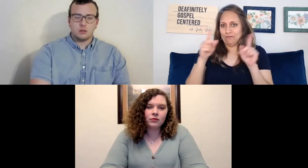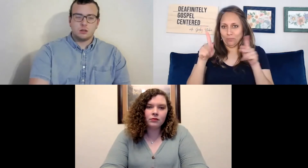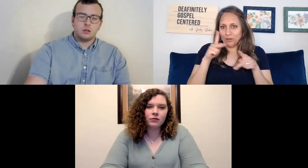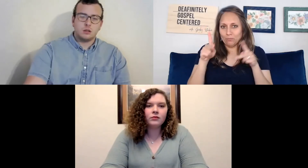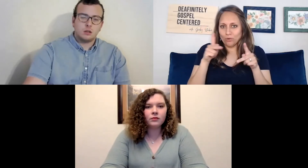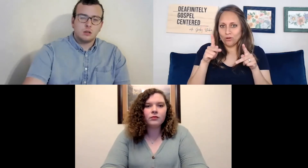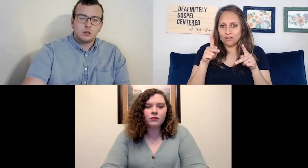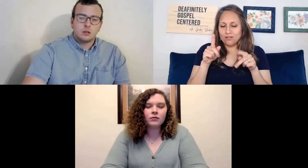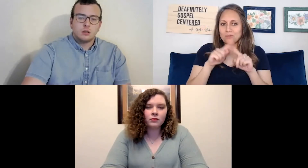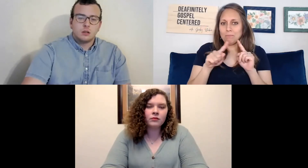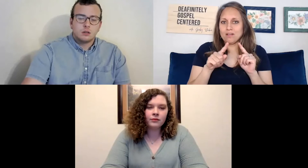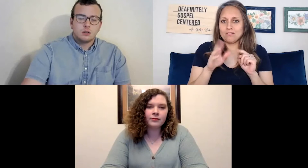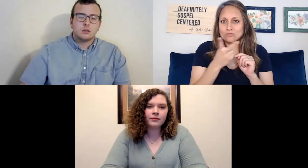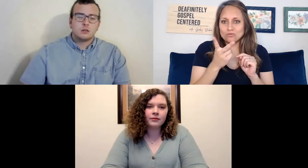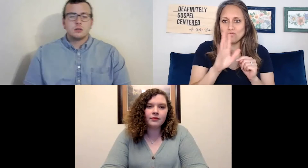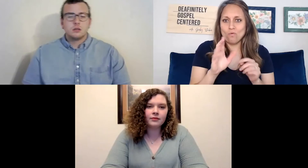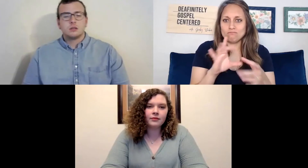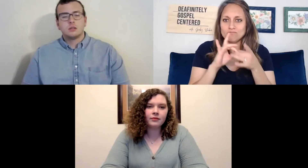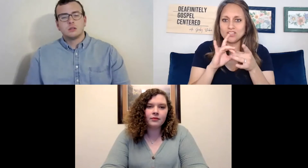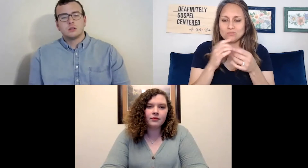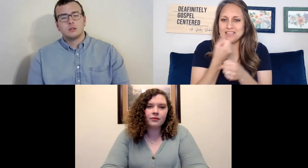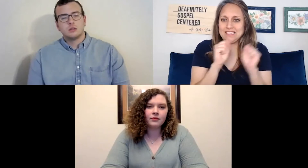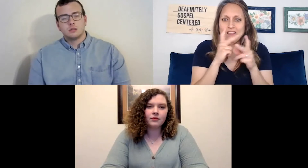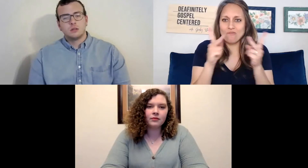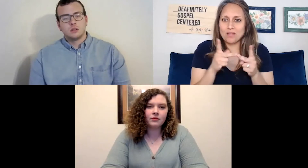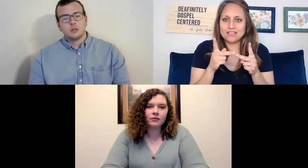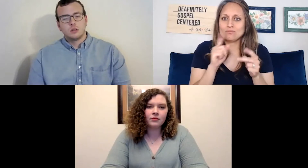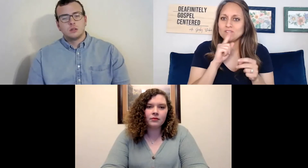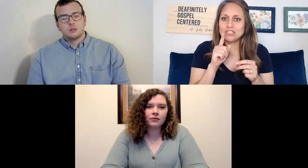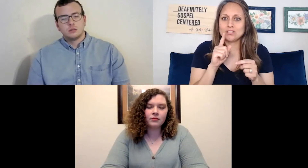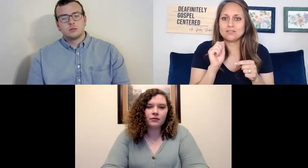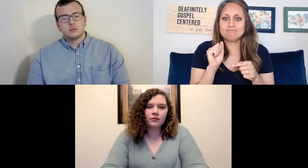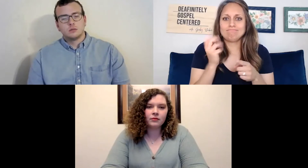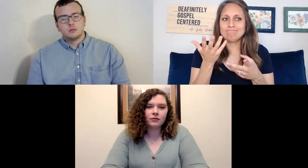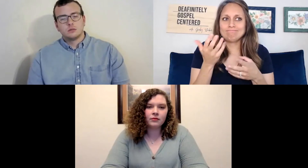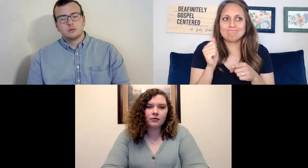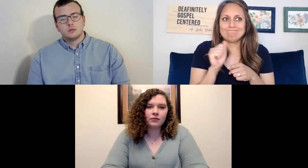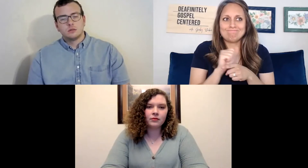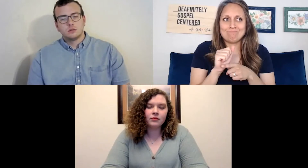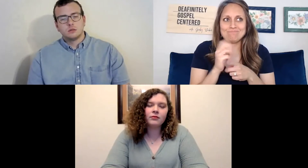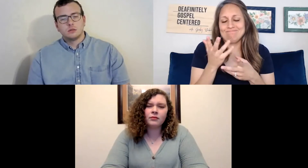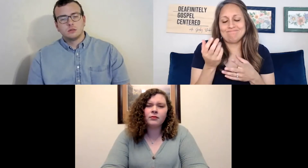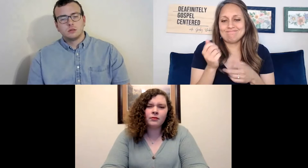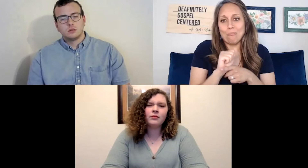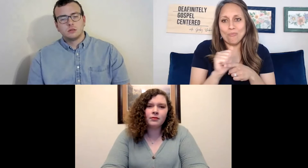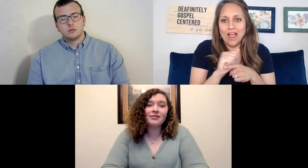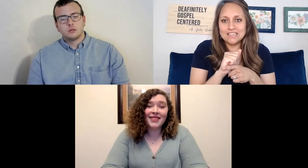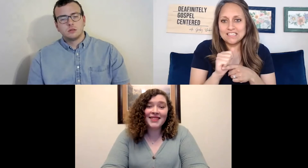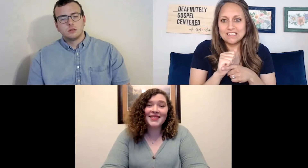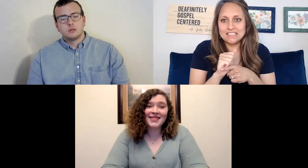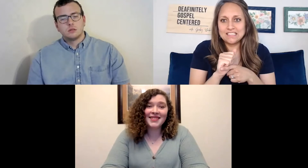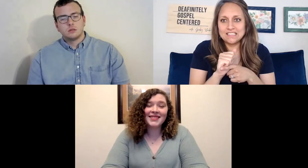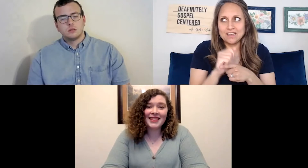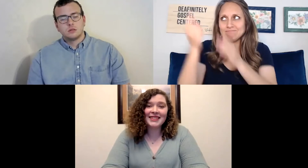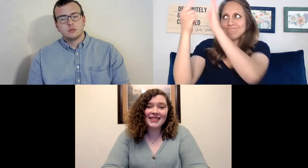opportunities. If everyone was the same, there would be no challenge for us to grow. So, you guys are able